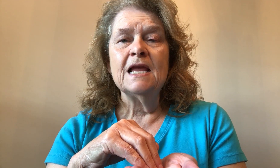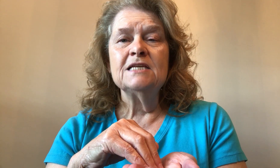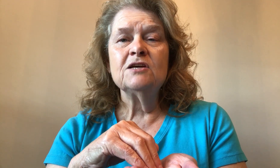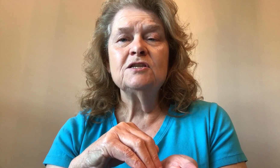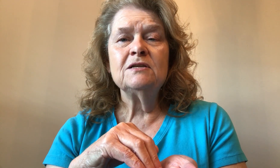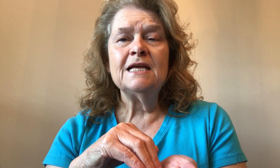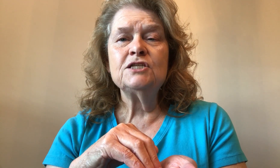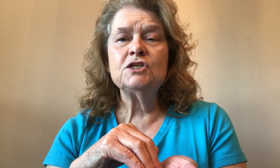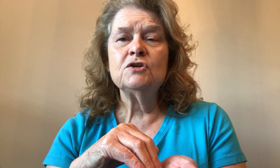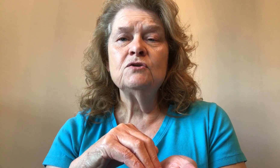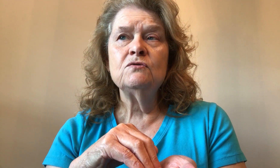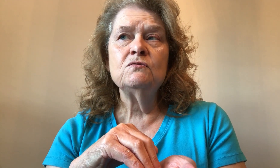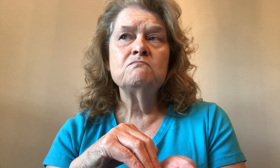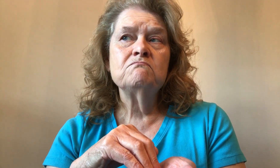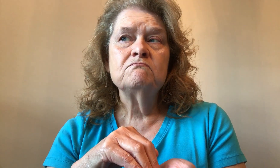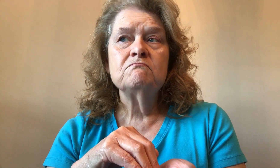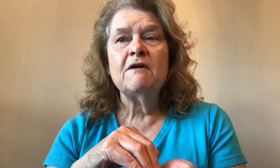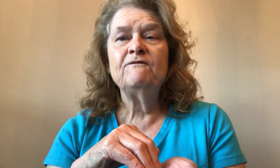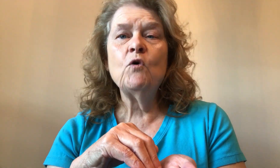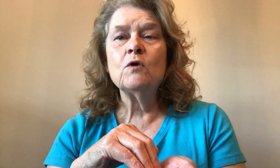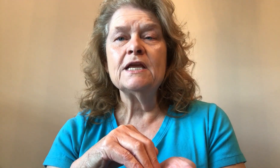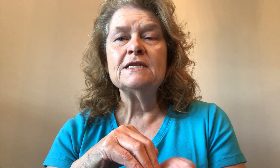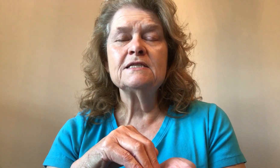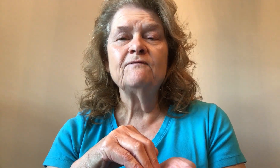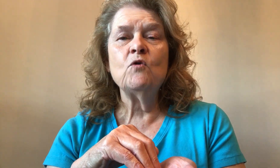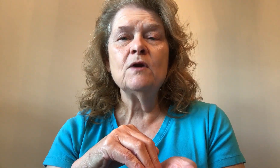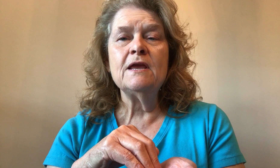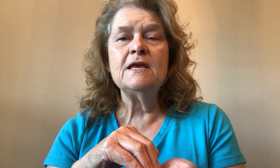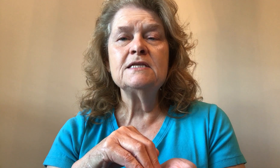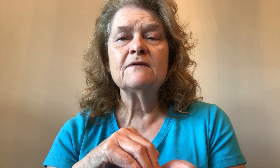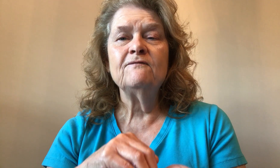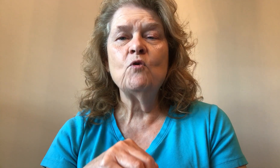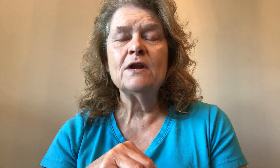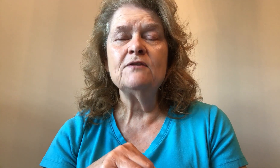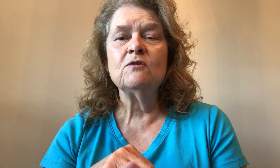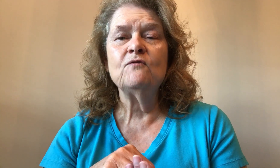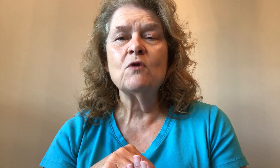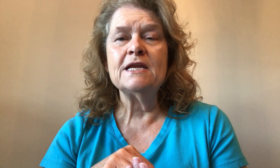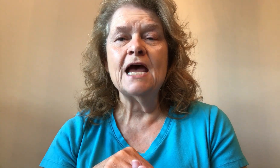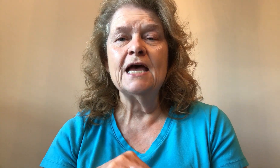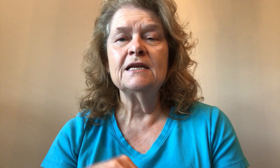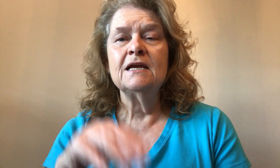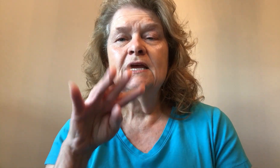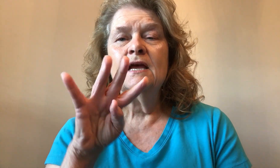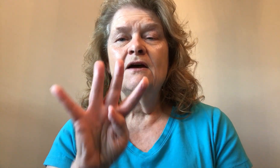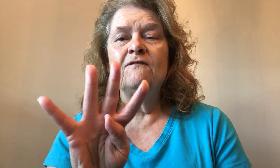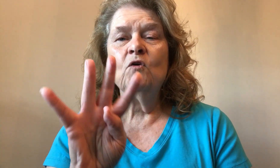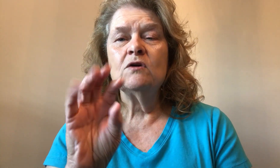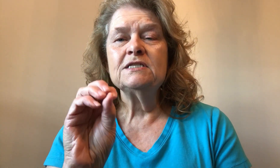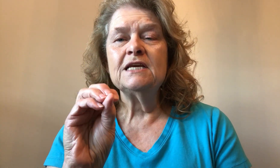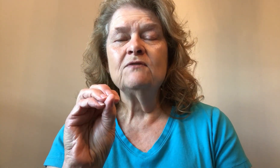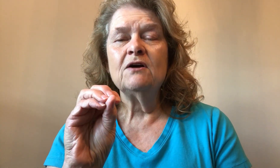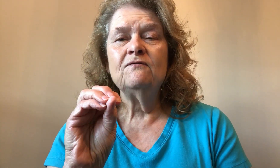So let's do 40s, the 40s, 40 through 49. 40,